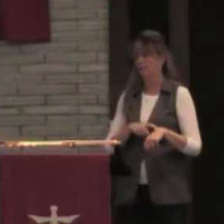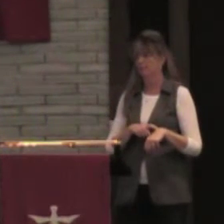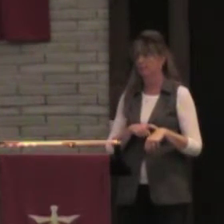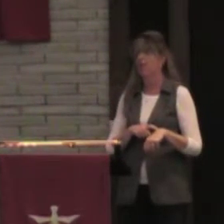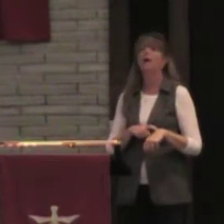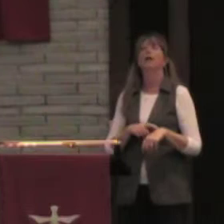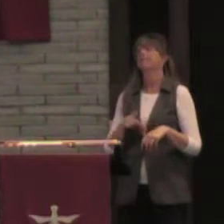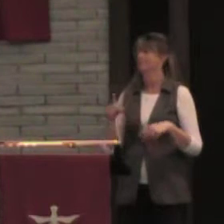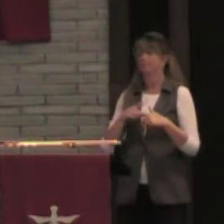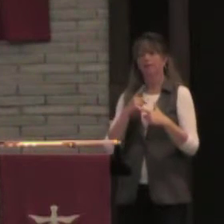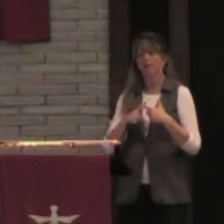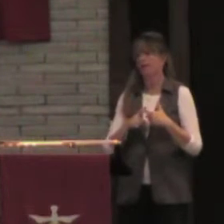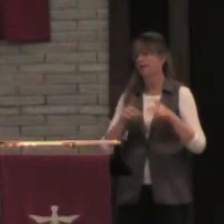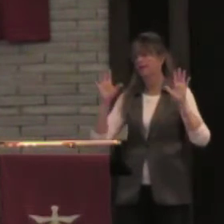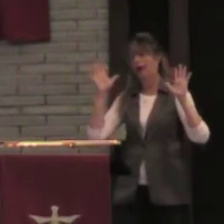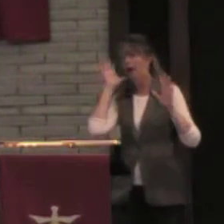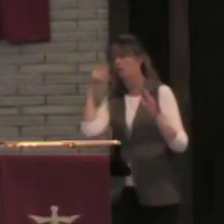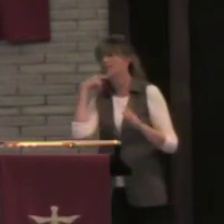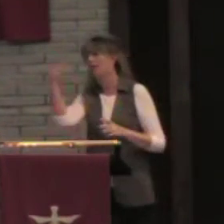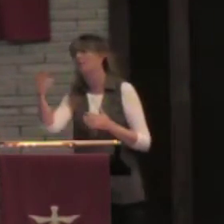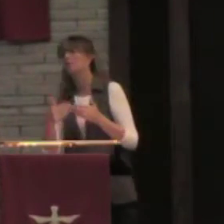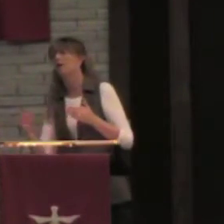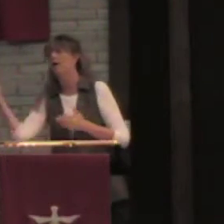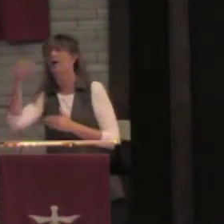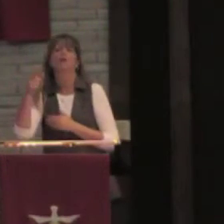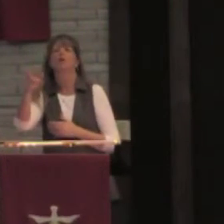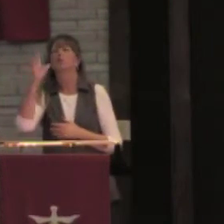It's not, you can't say, I don't have time.